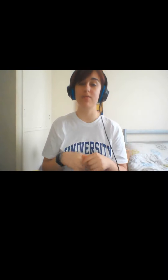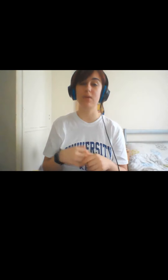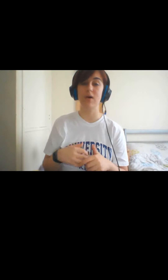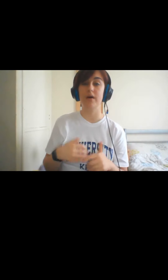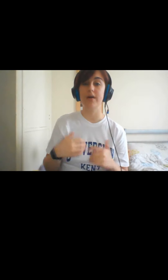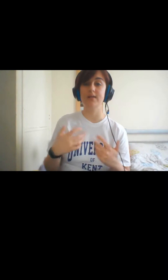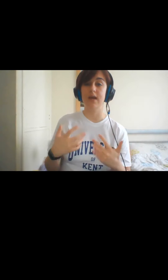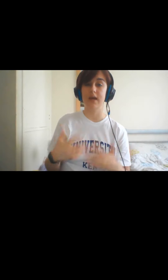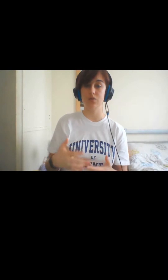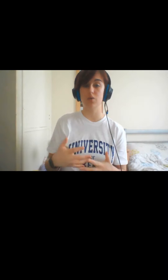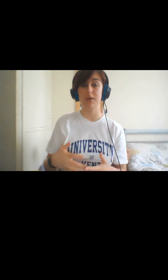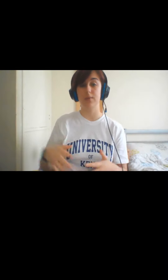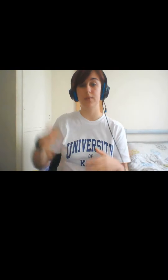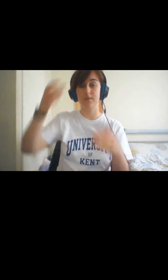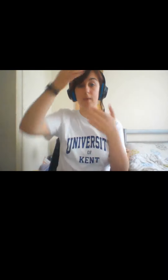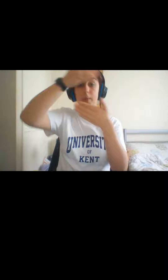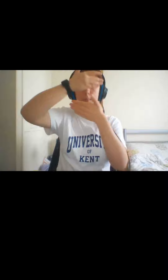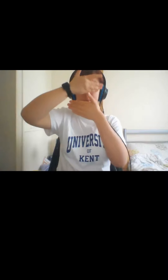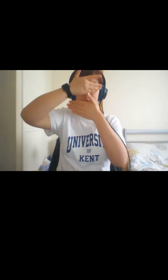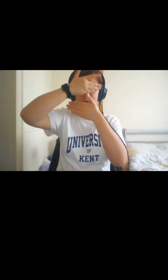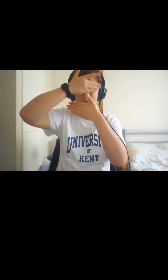your eyes and your mouth. So Morocco,